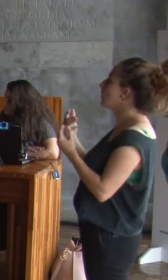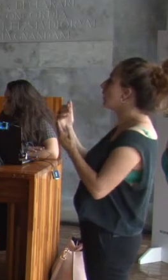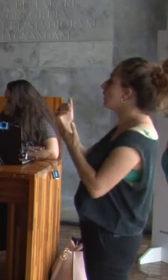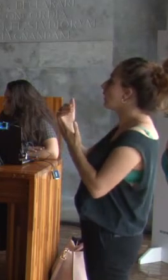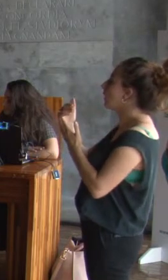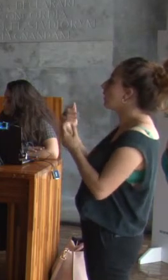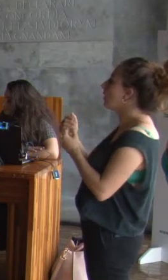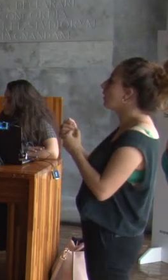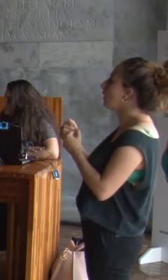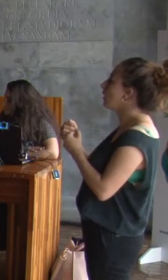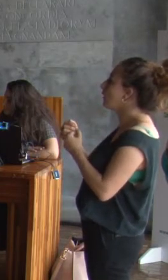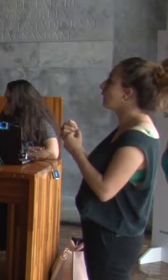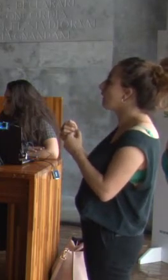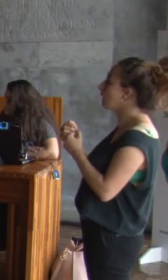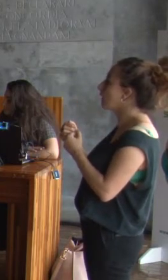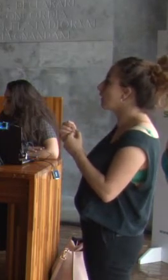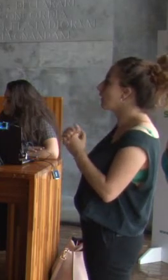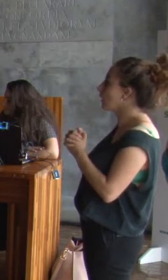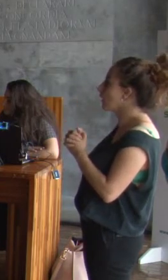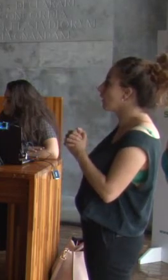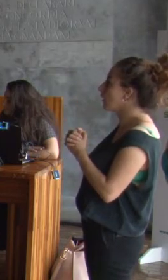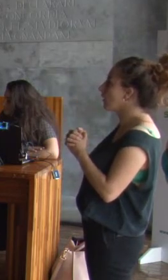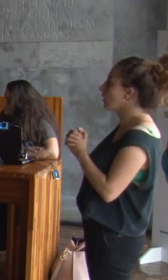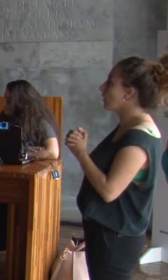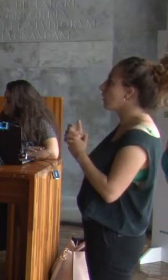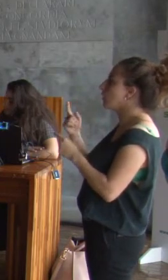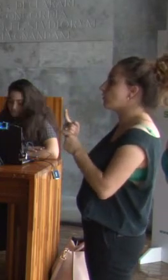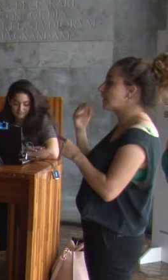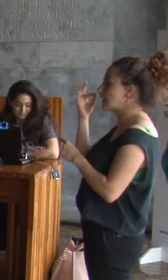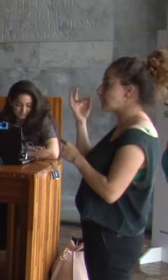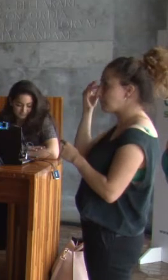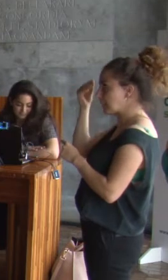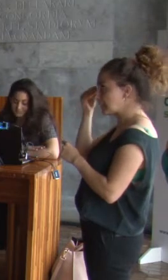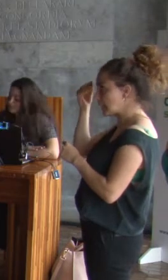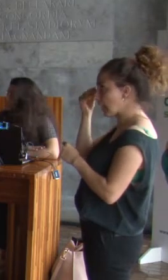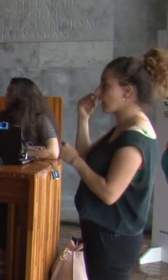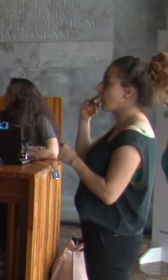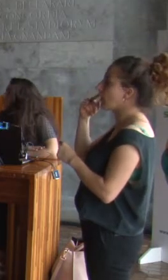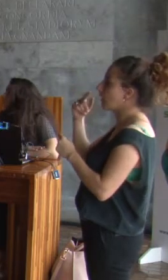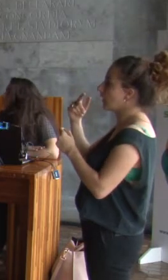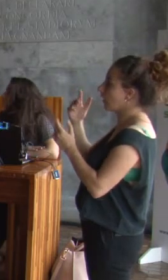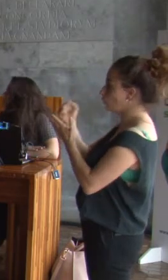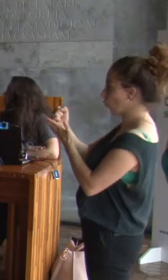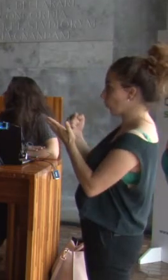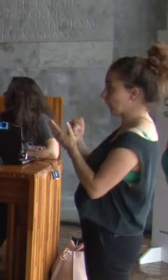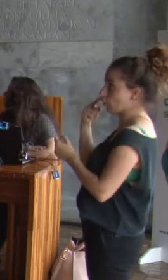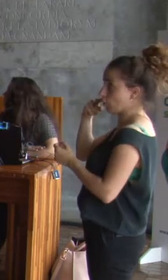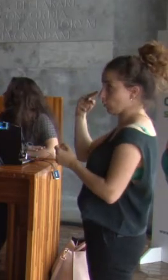to people with visual disabilities, consider providing an audible version of a document or a